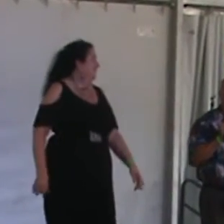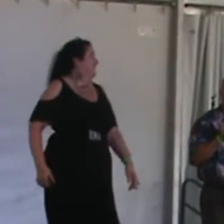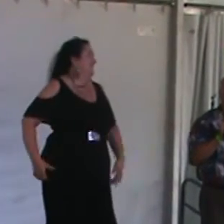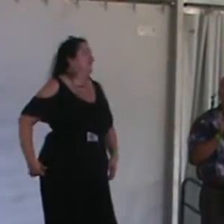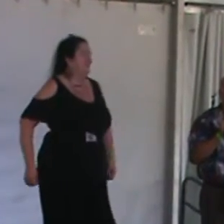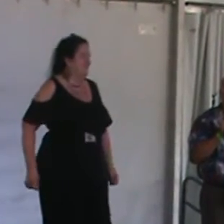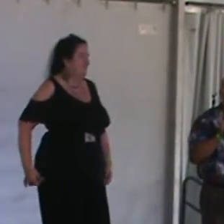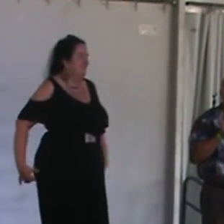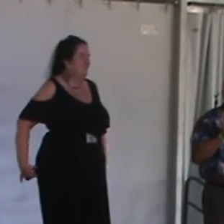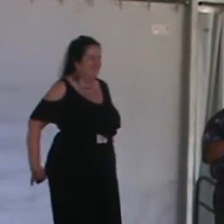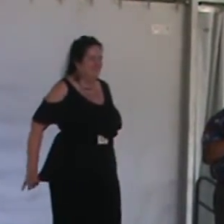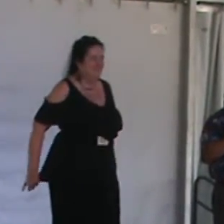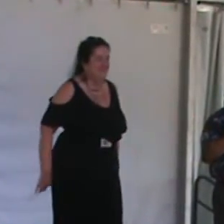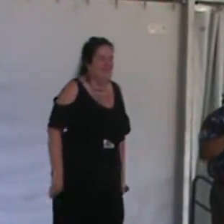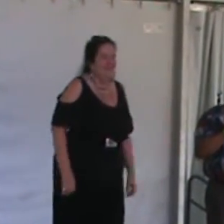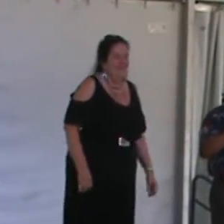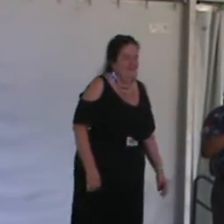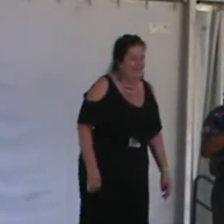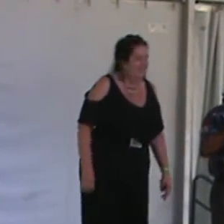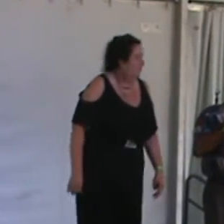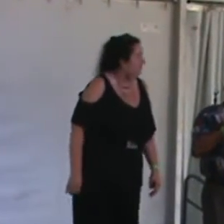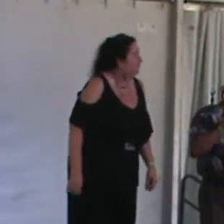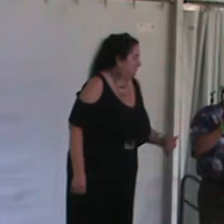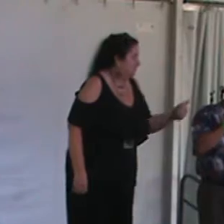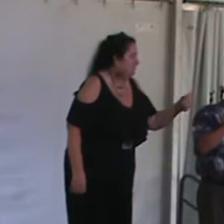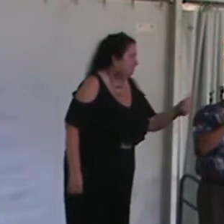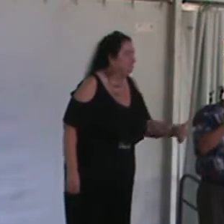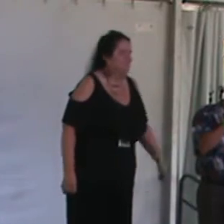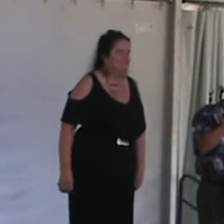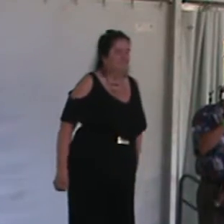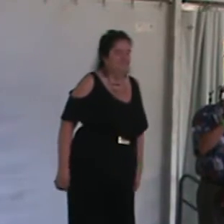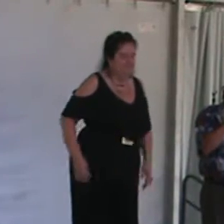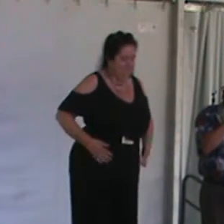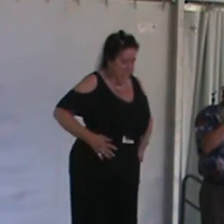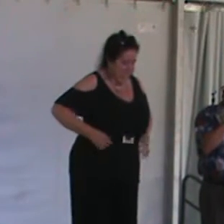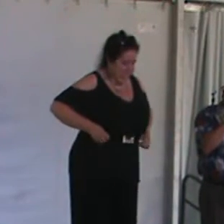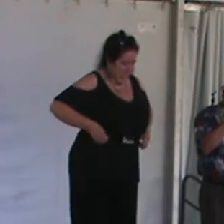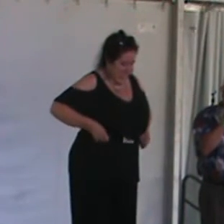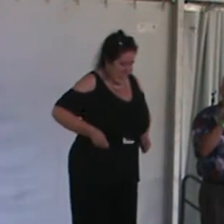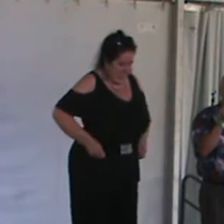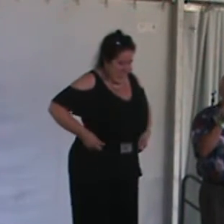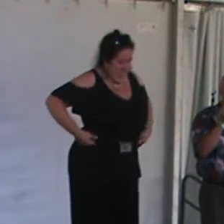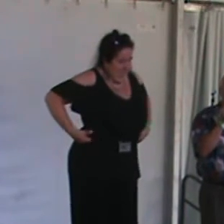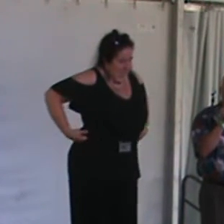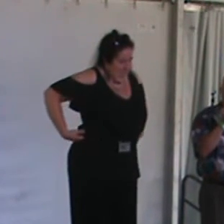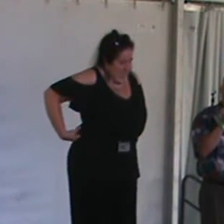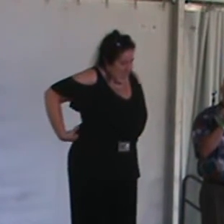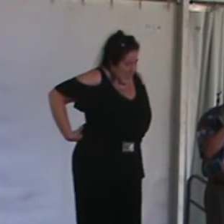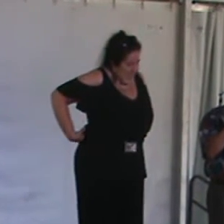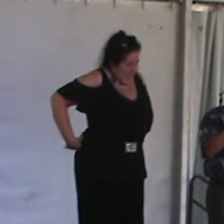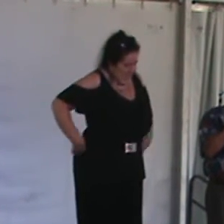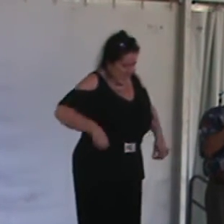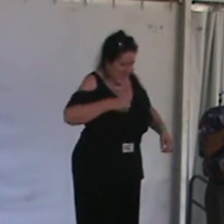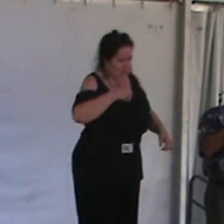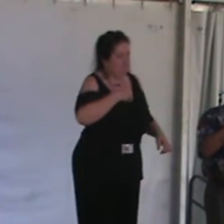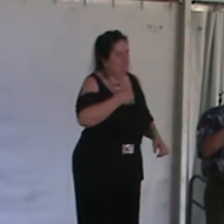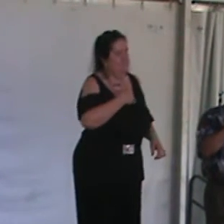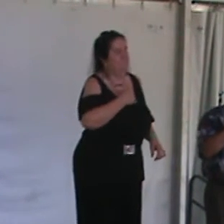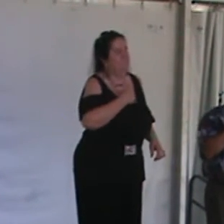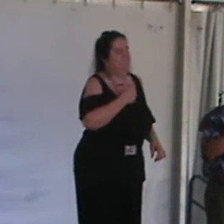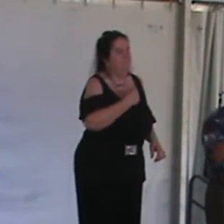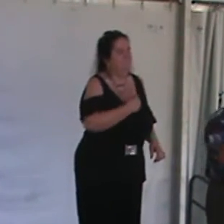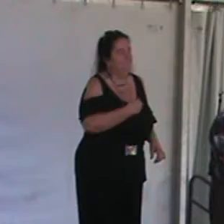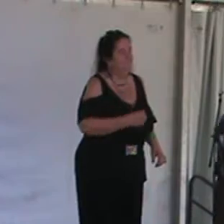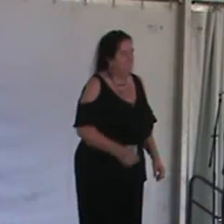They're out here filming all the time. Mr. Kerry Rayburn from Walking on the Boulevard and Outlaw Films is right there